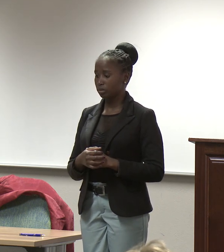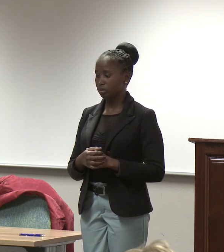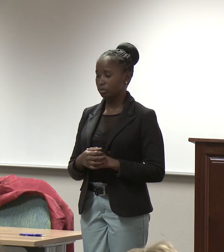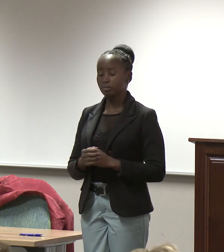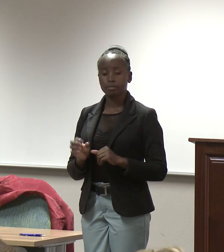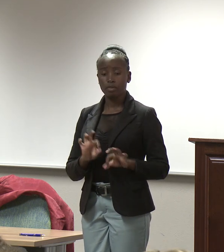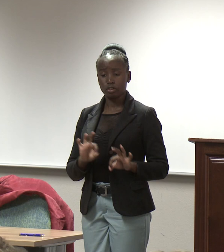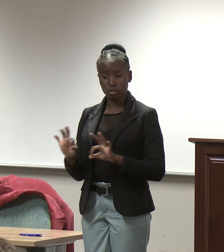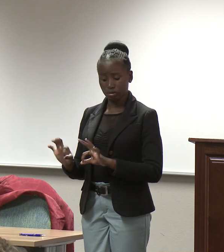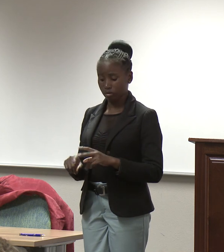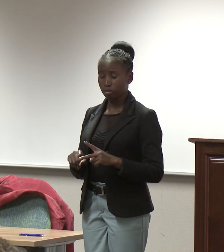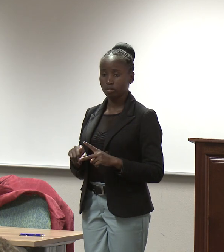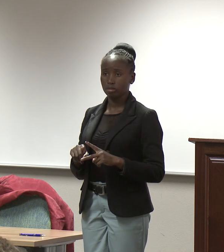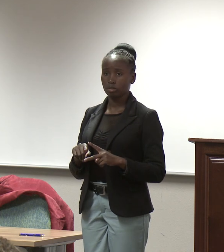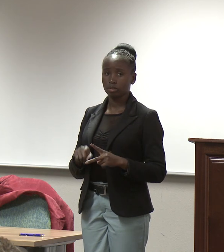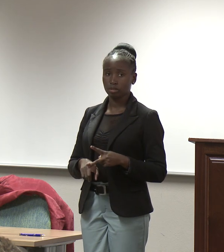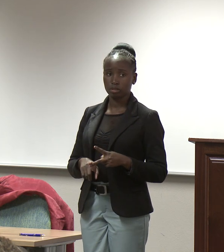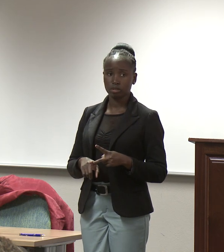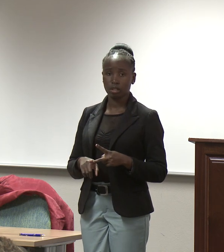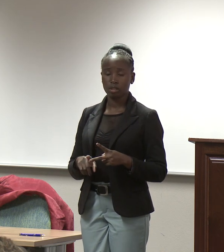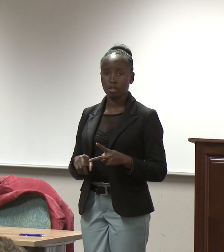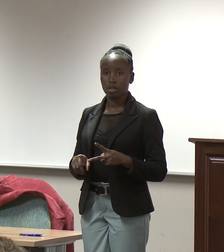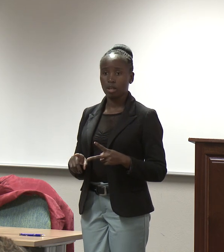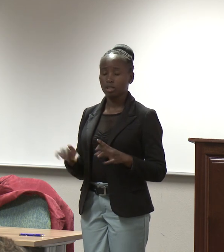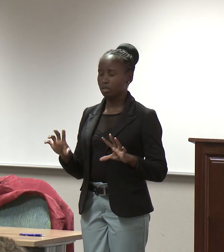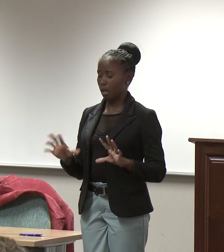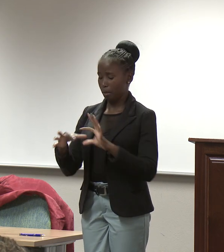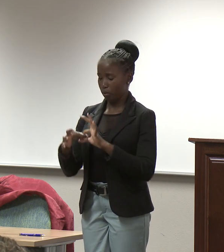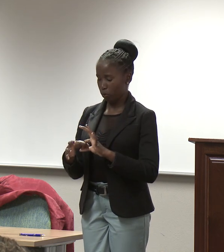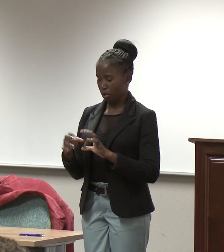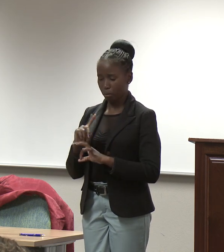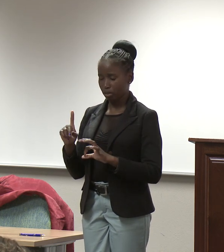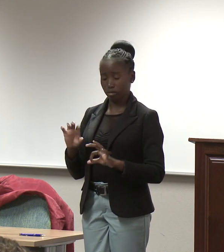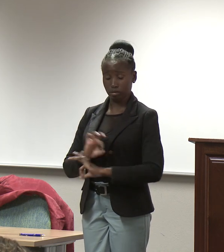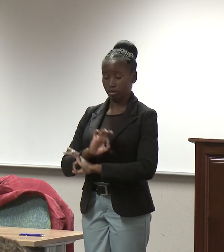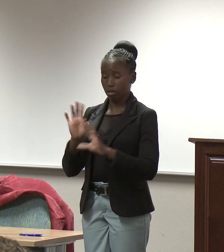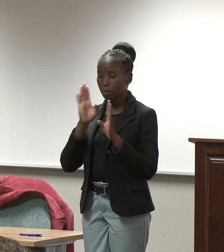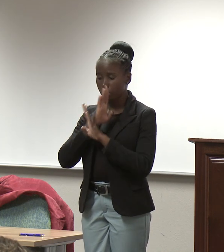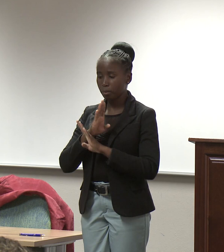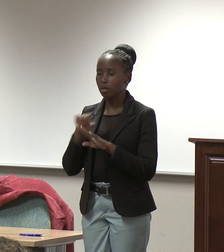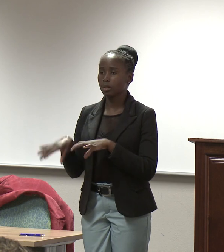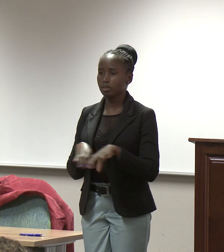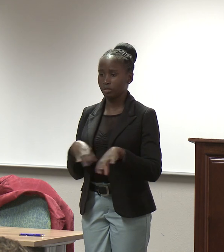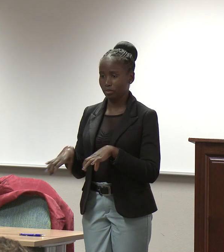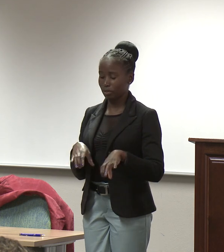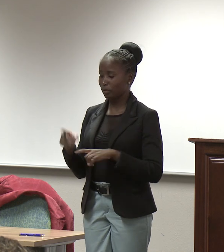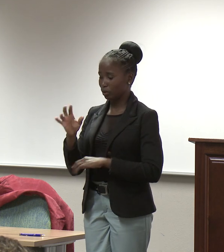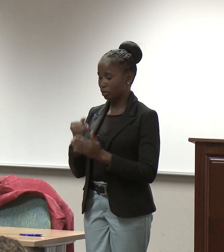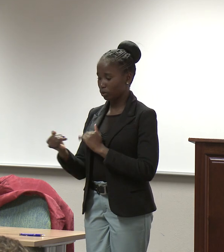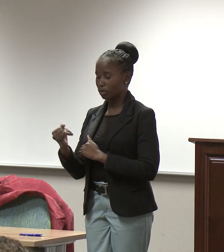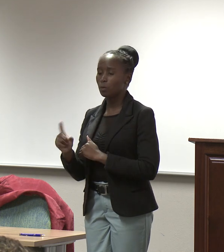into merit. It's not the creativity of the independent intellectual that